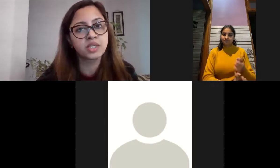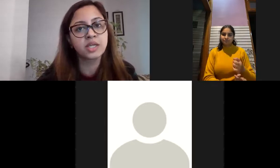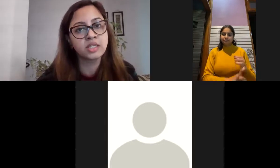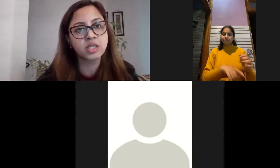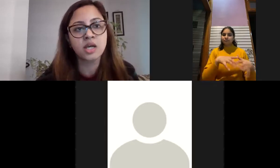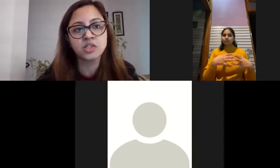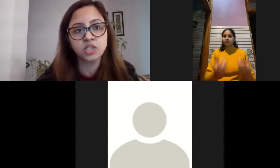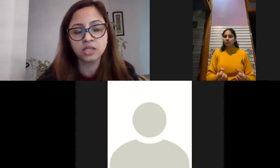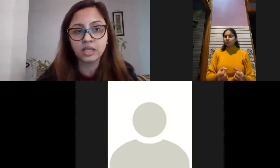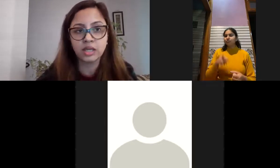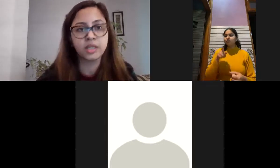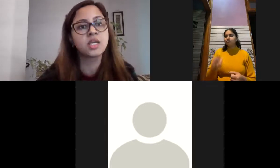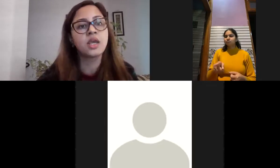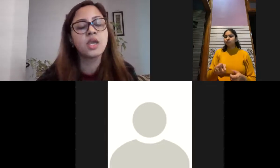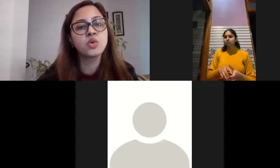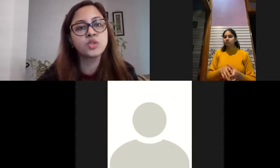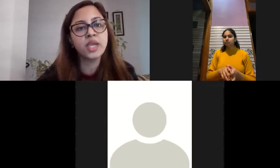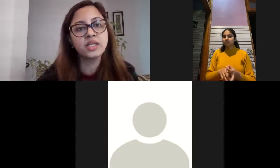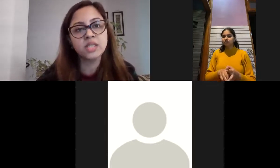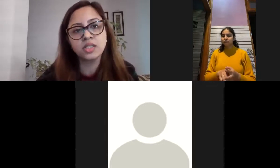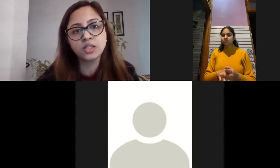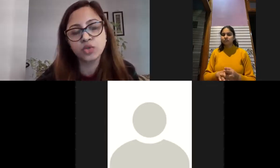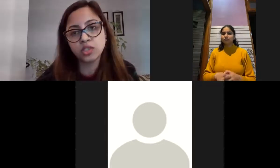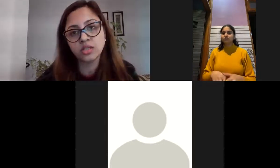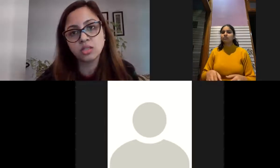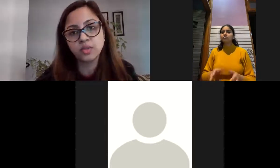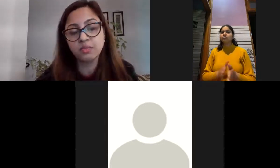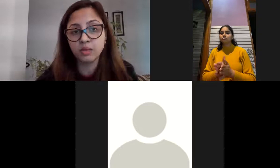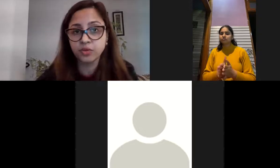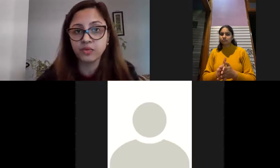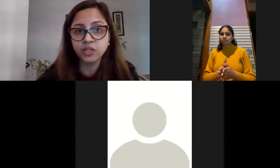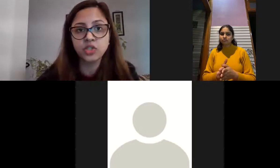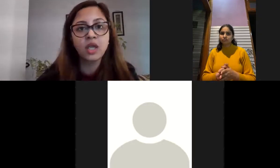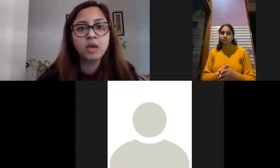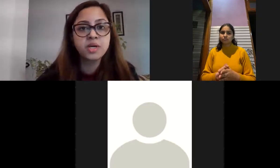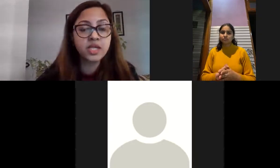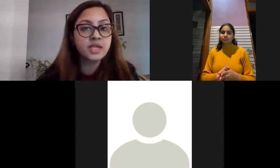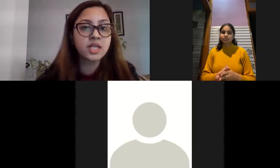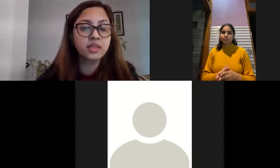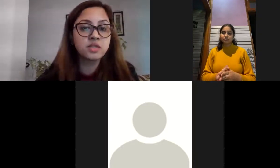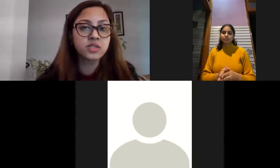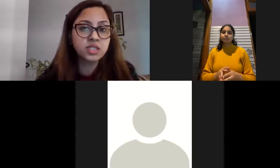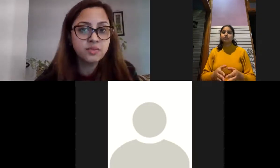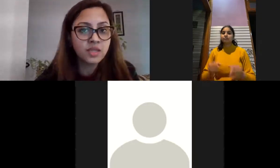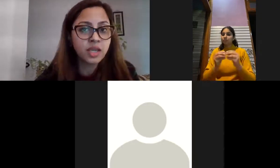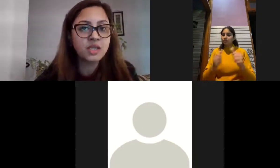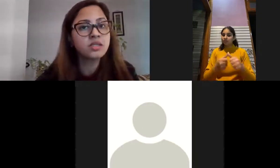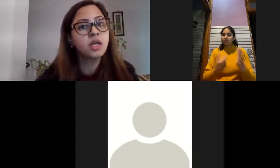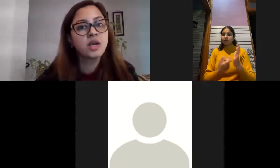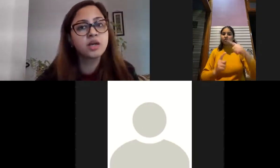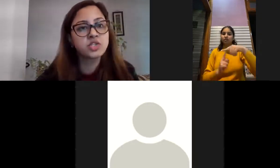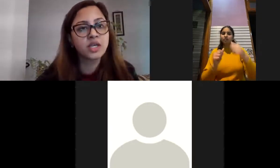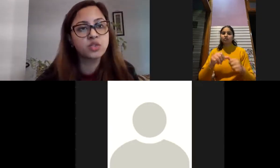positioning Bertha in dark and Jane in light, and also entitles Rochester with male privilege. Bertha is at the receiving